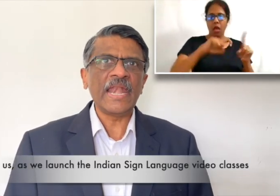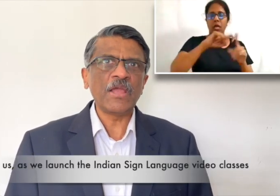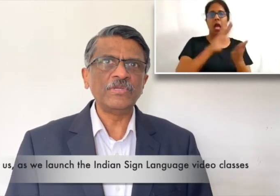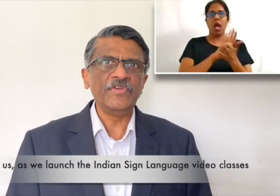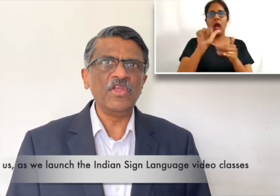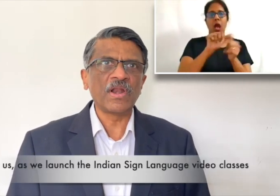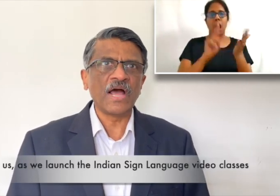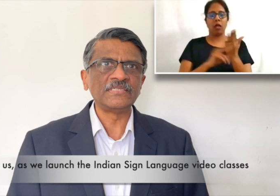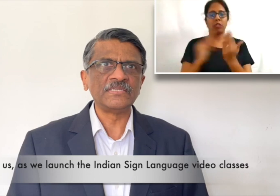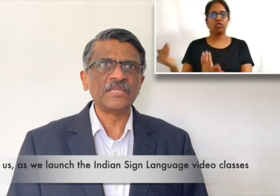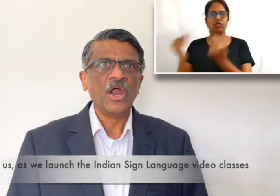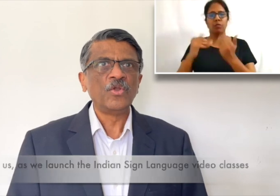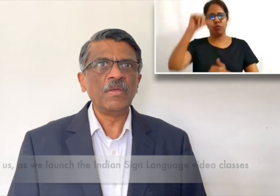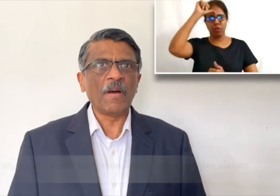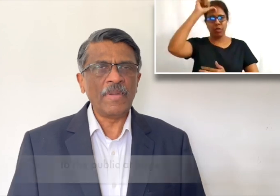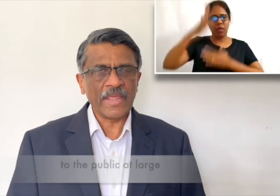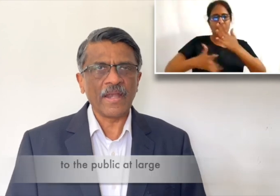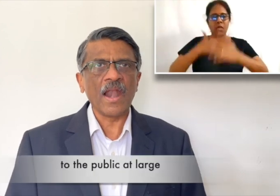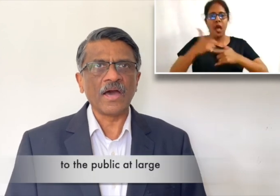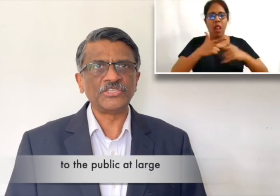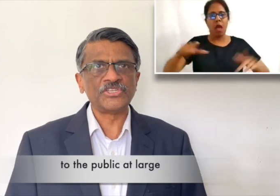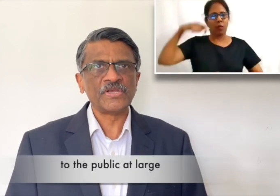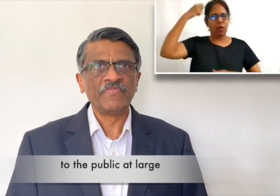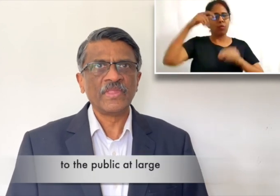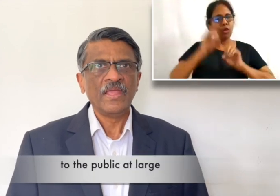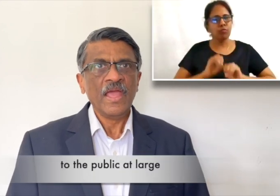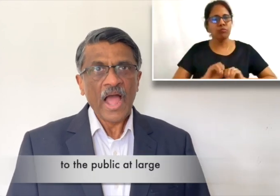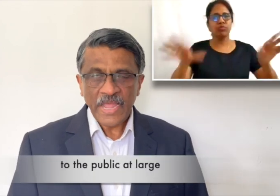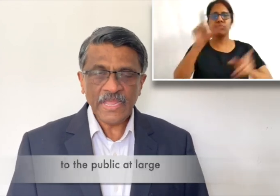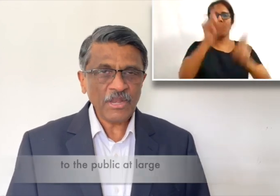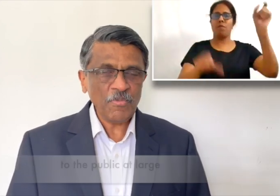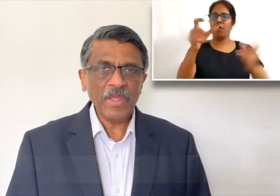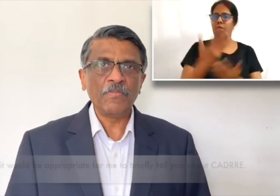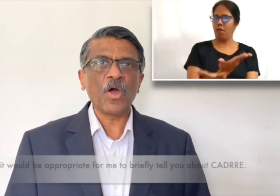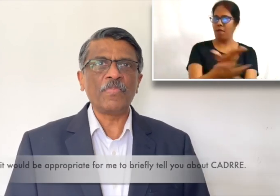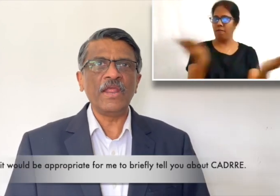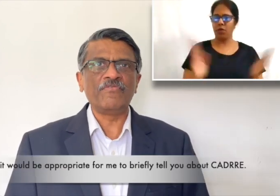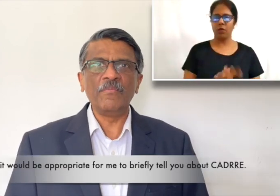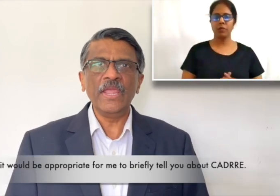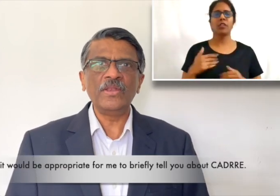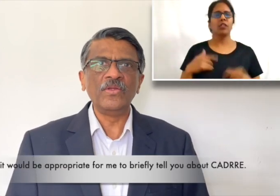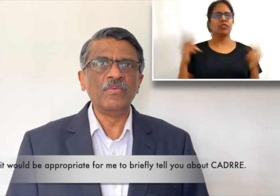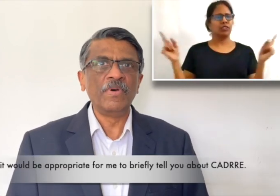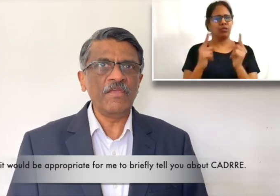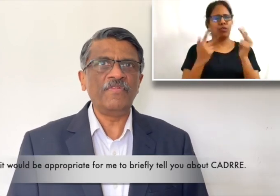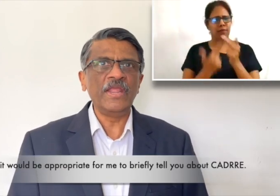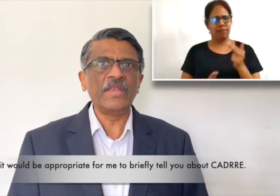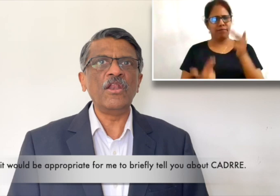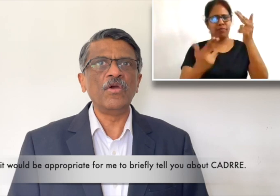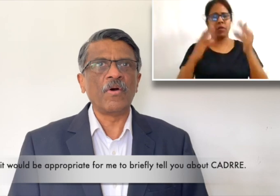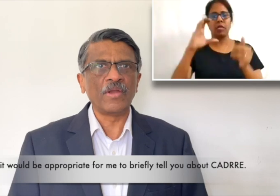Language video classes to the public at large. I think it would be appropriate for me to briefly tell you about